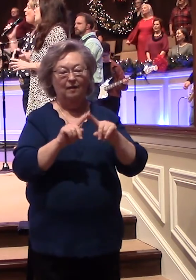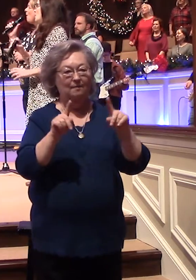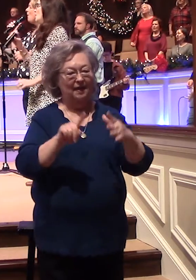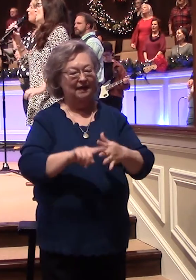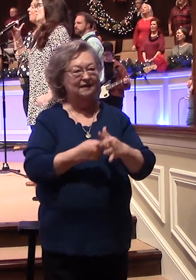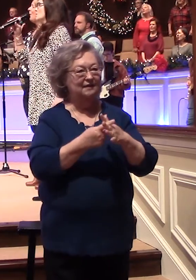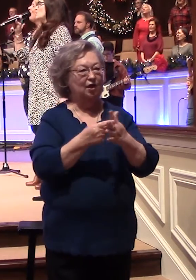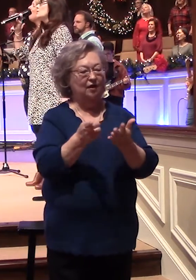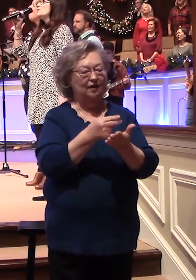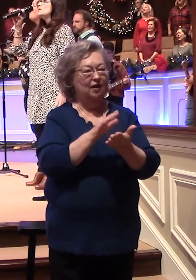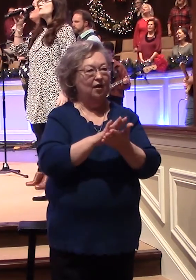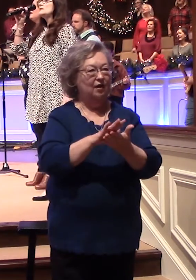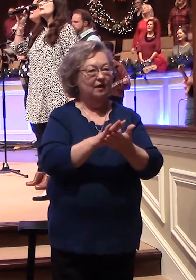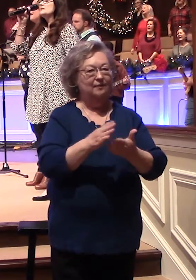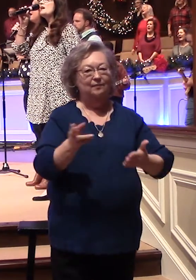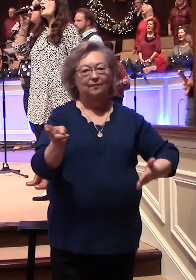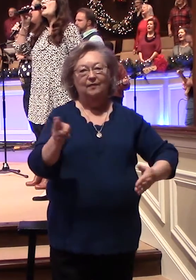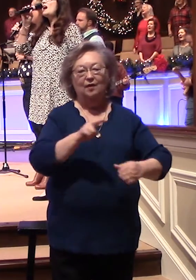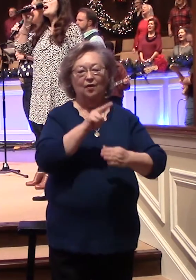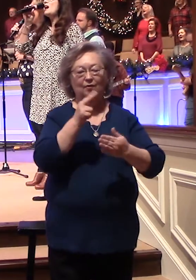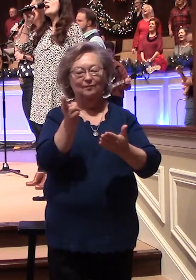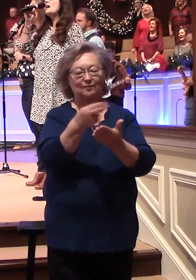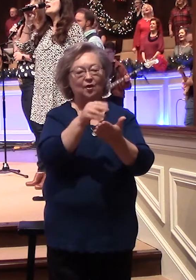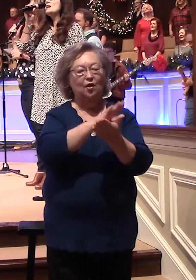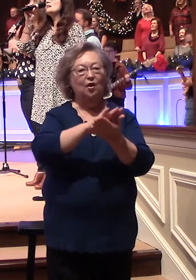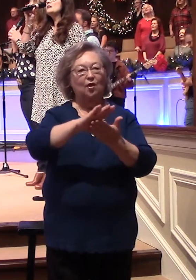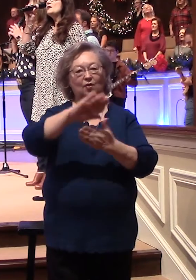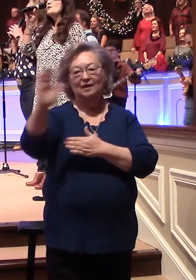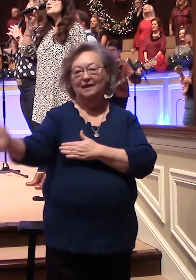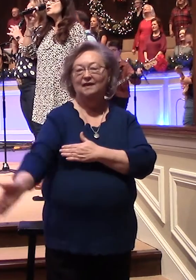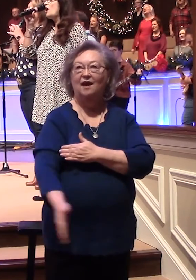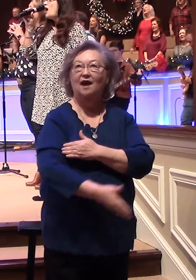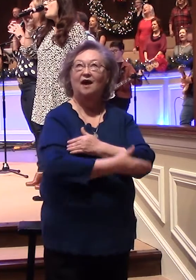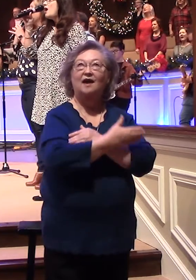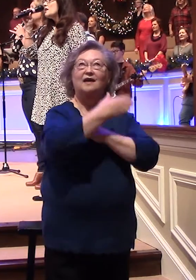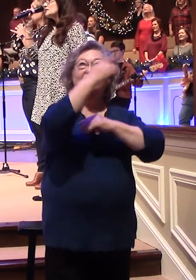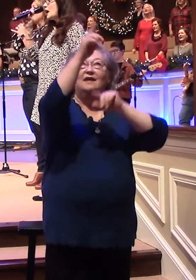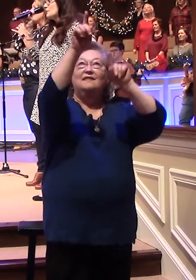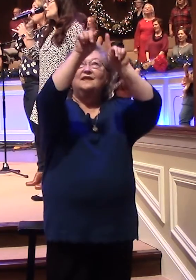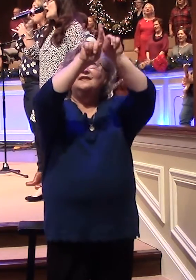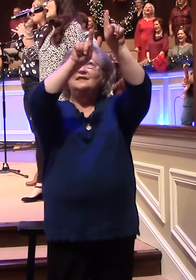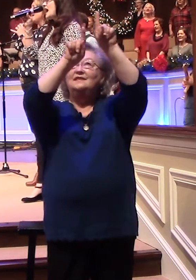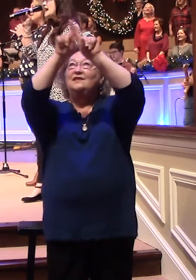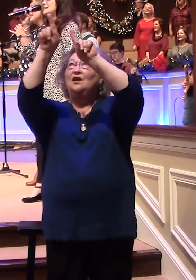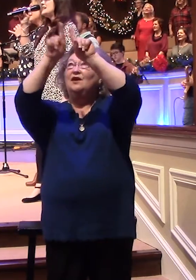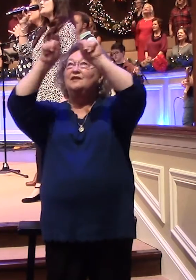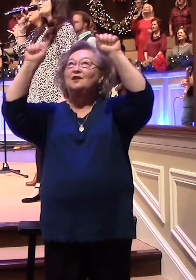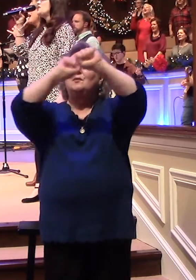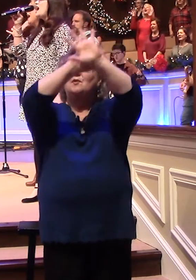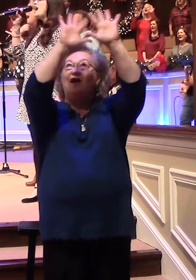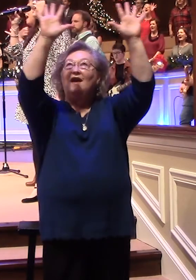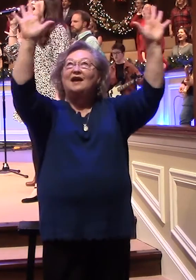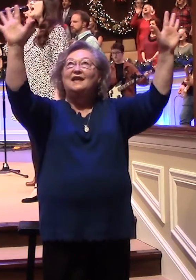Oh, holy night, the stars are brightly